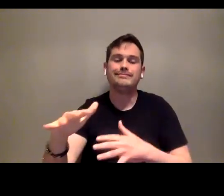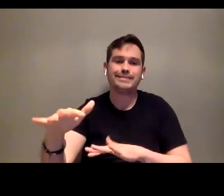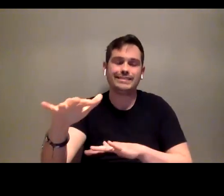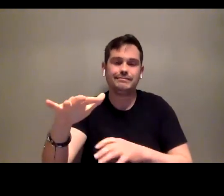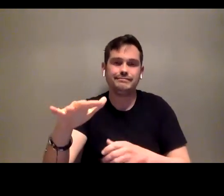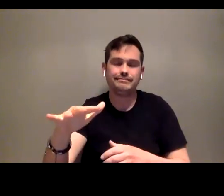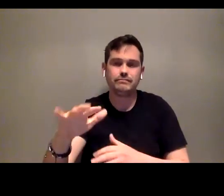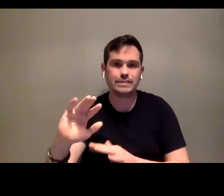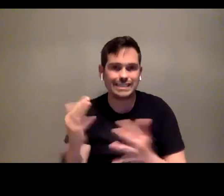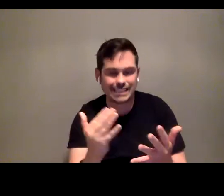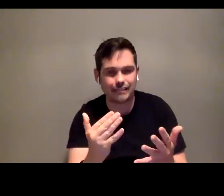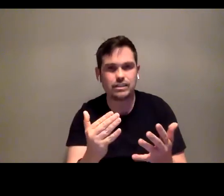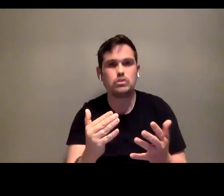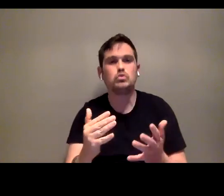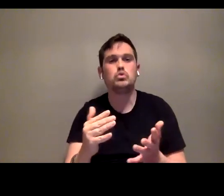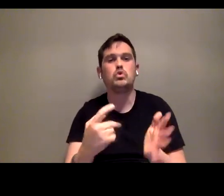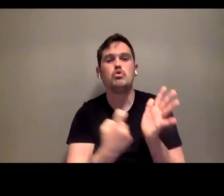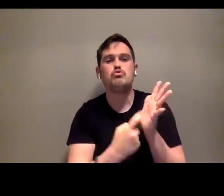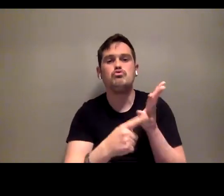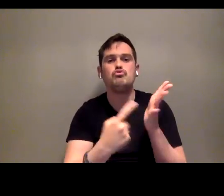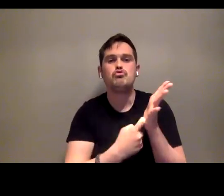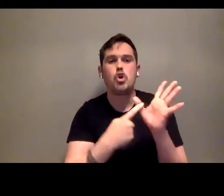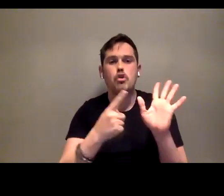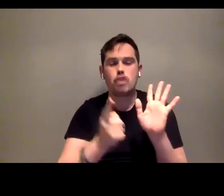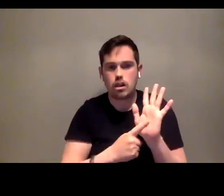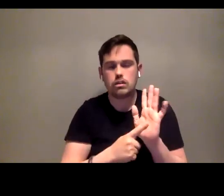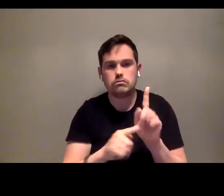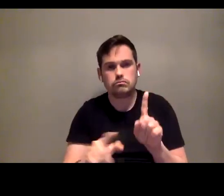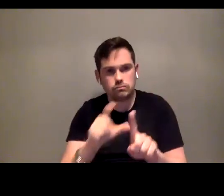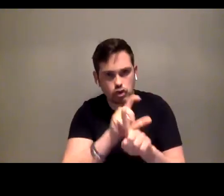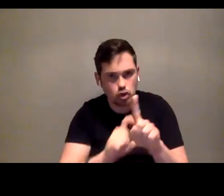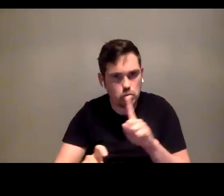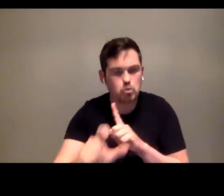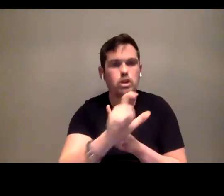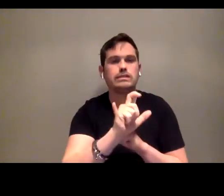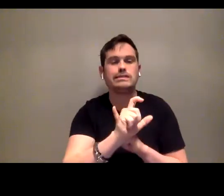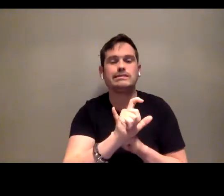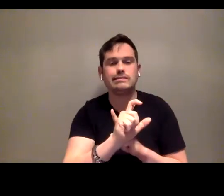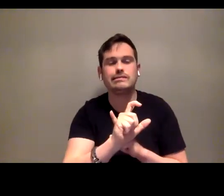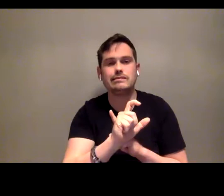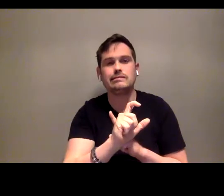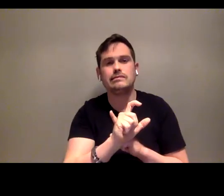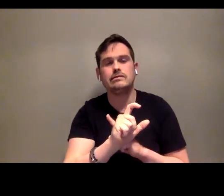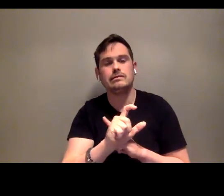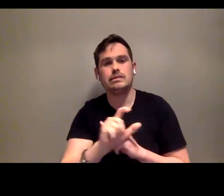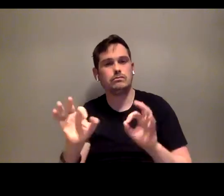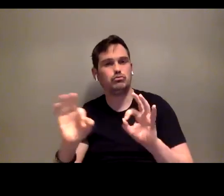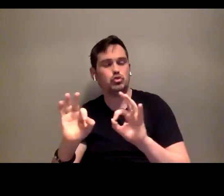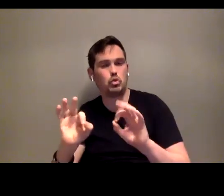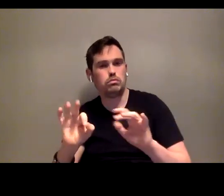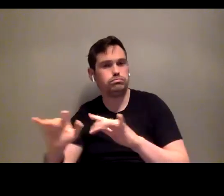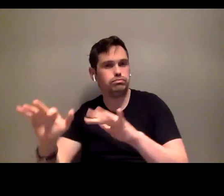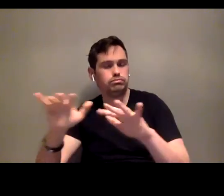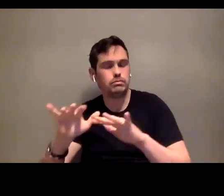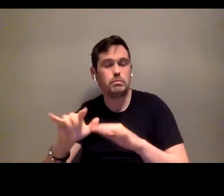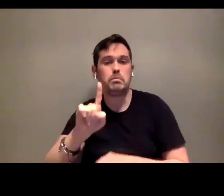another for some of the busiest routes instead of serving those other areas that also need those services. And buses have a key role to